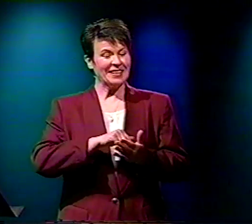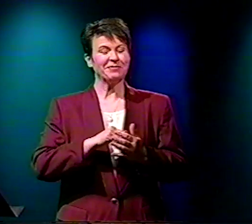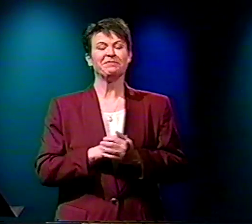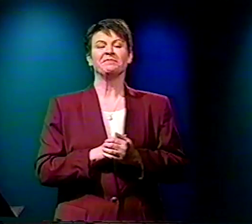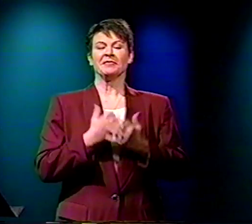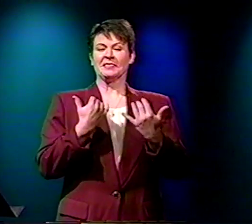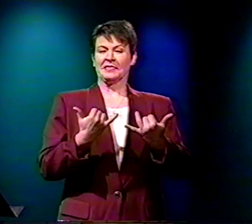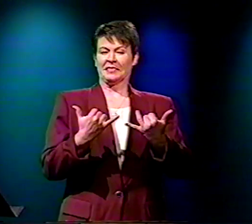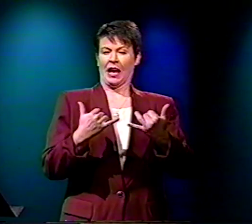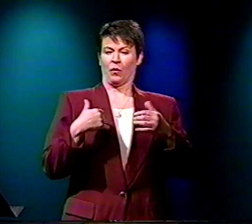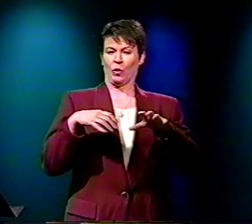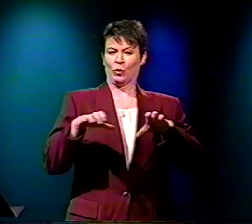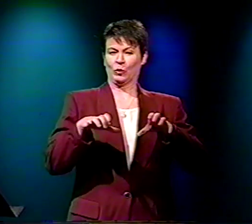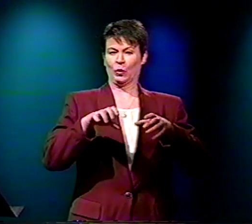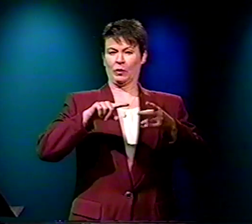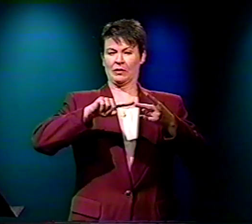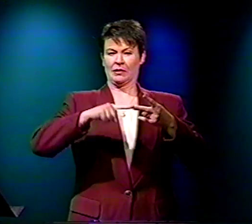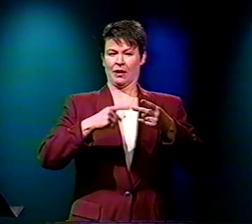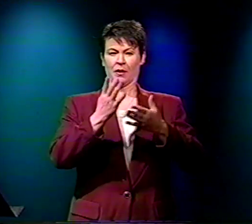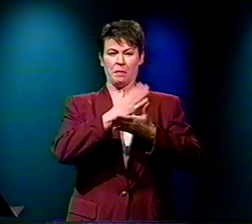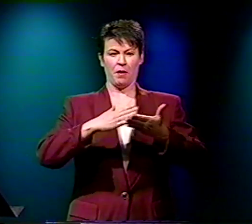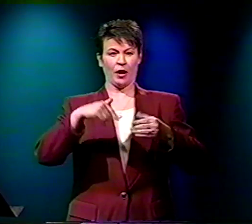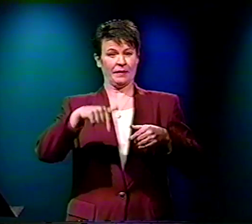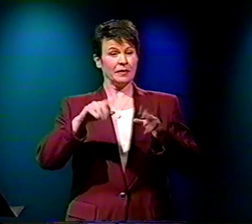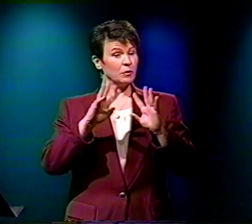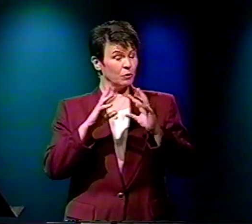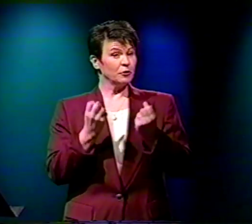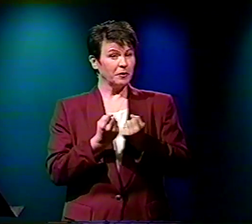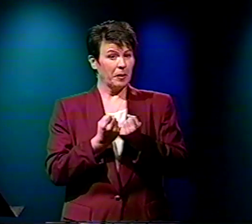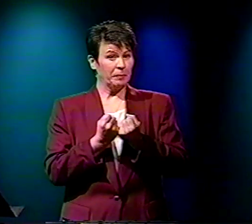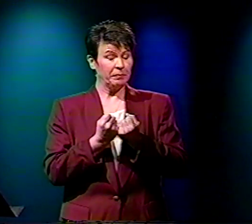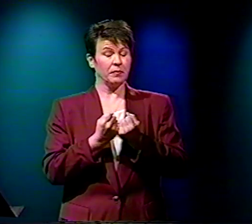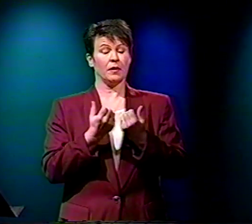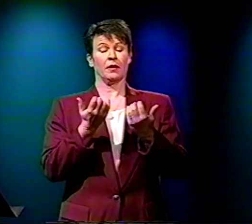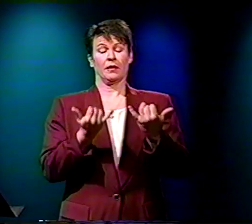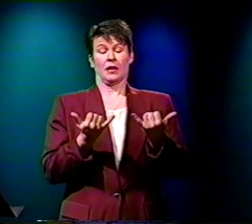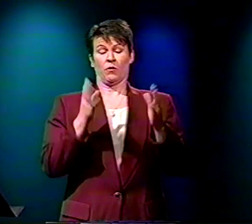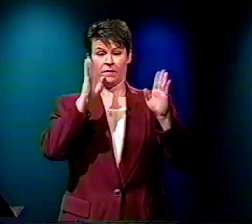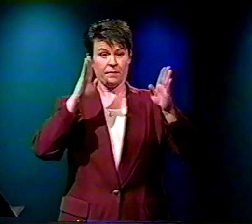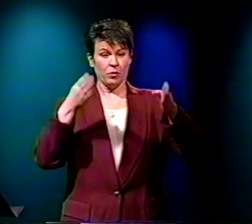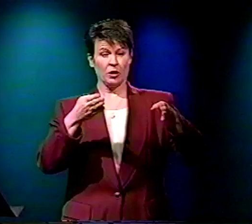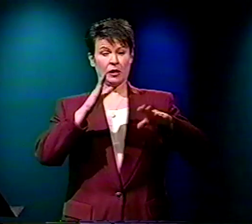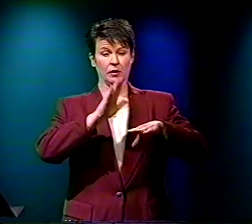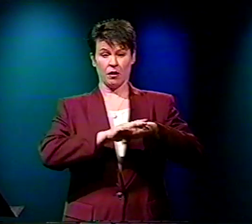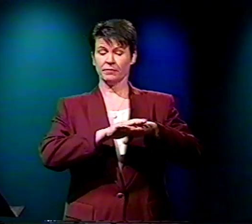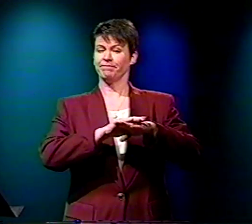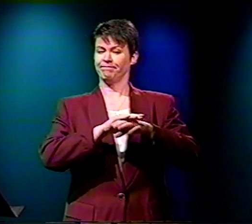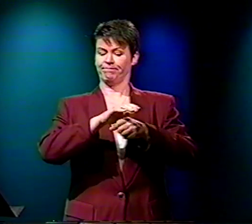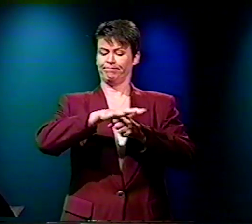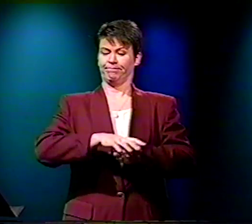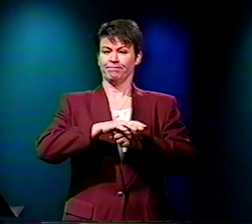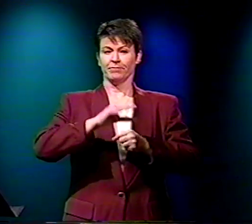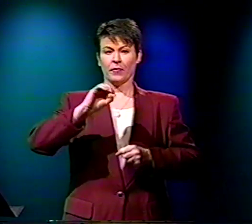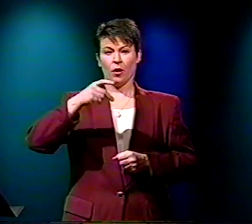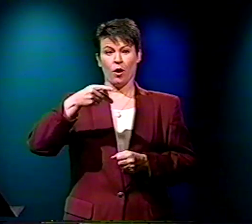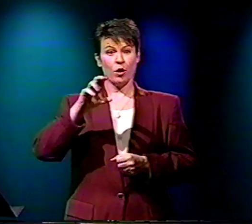Hello again. Now I'm going to address the second part of this workshop, and my focus is going to be